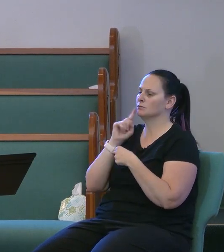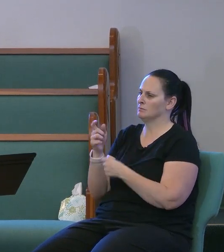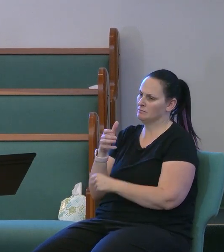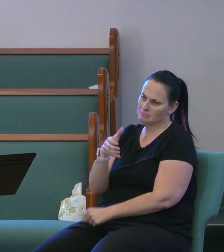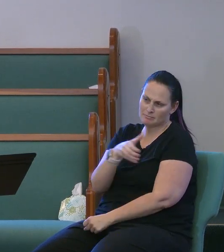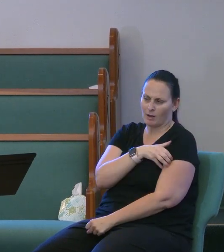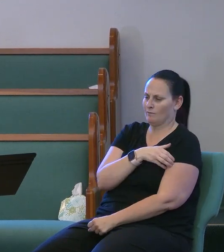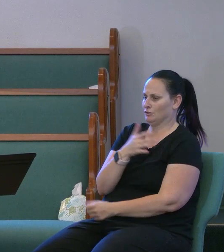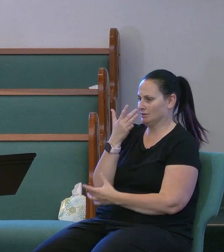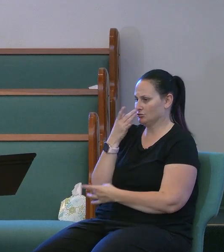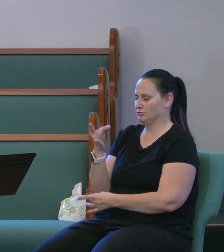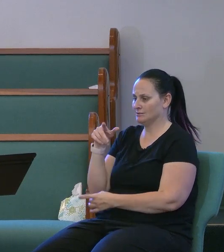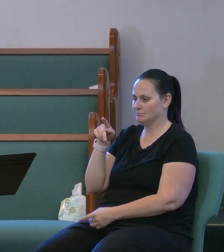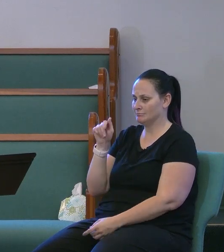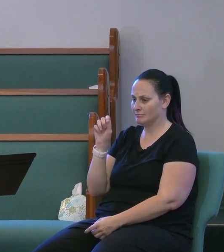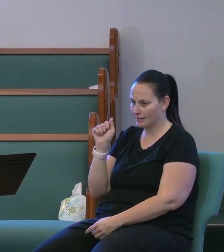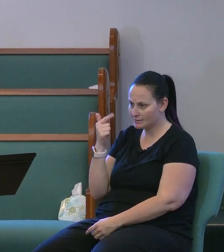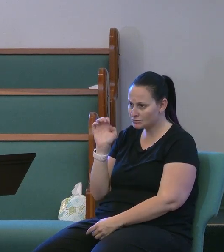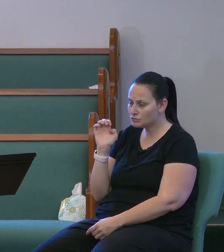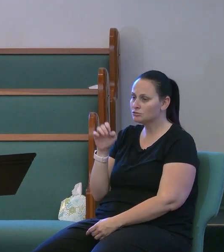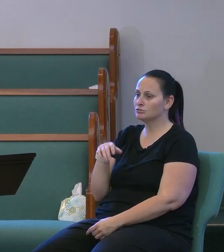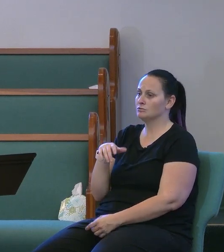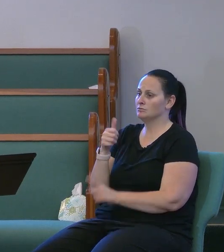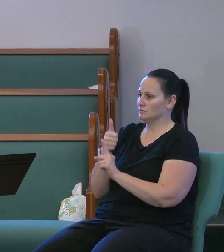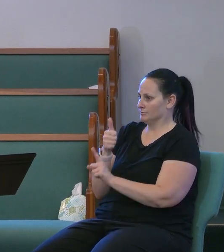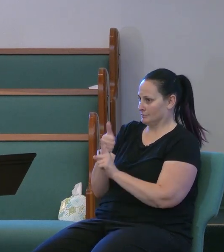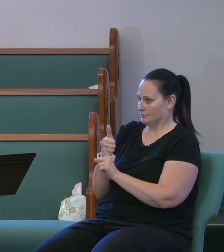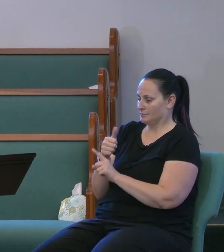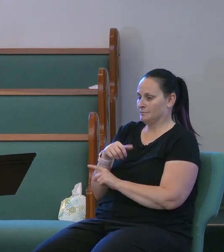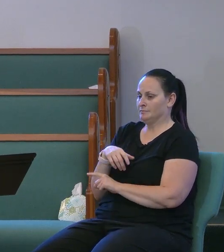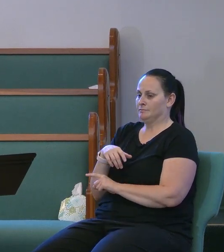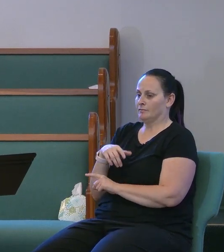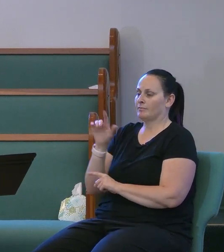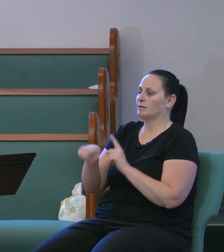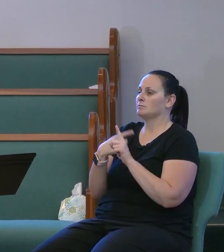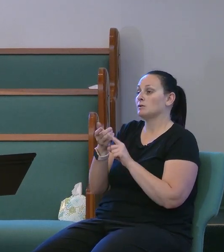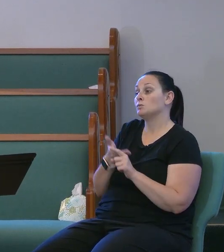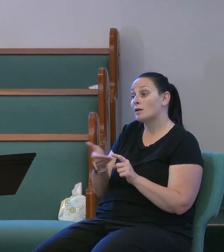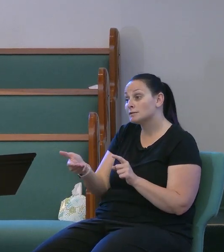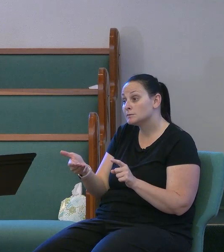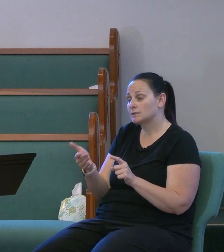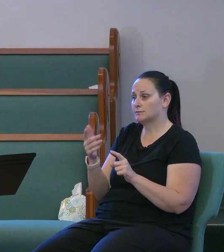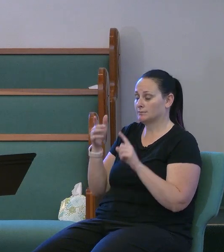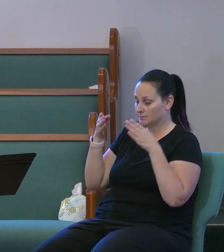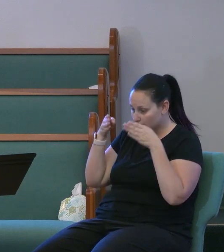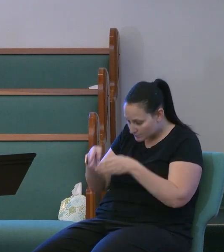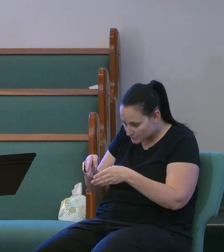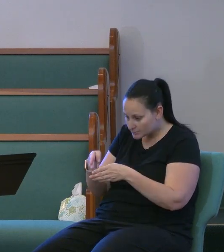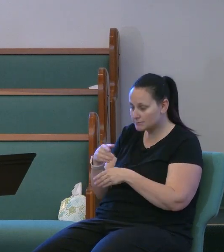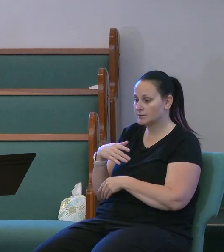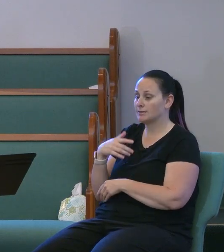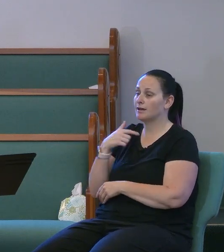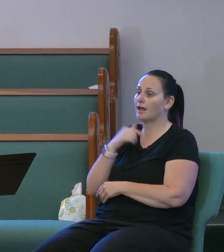powerful, interesting passage in and of itself. It is about welcoming. It centers us in. I